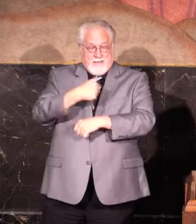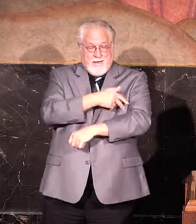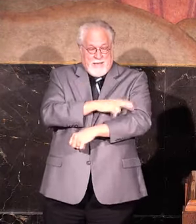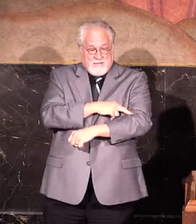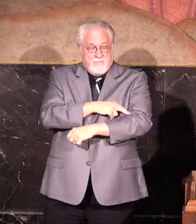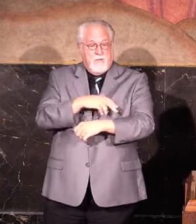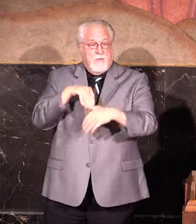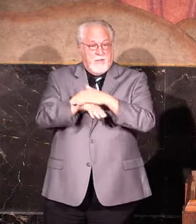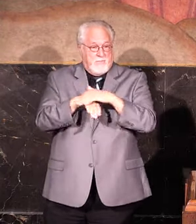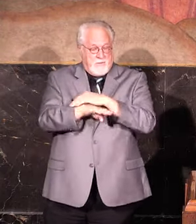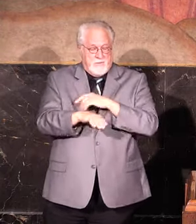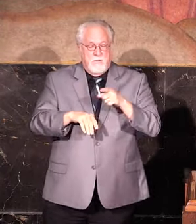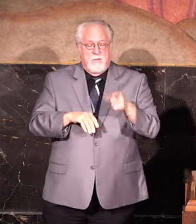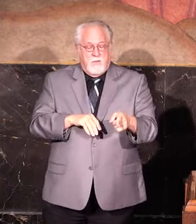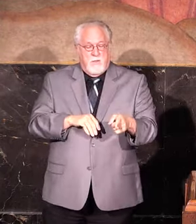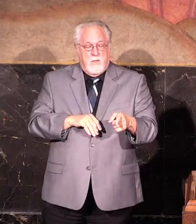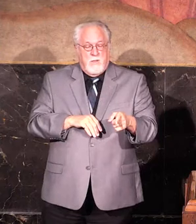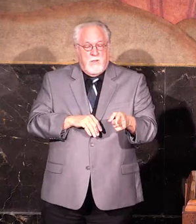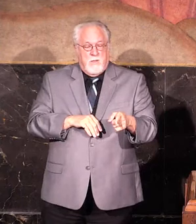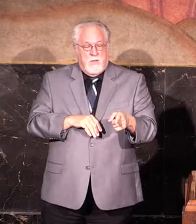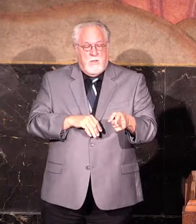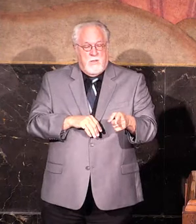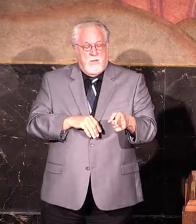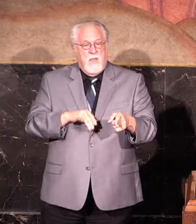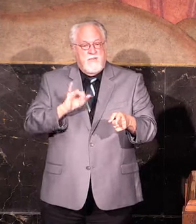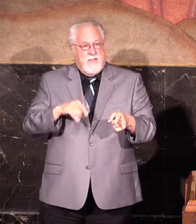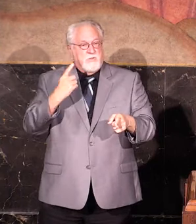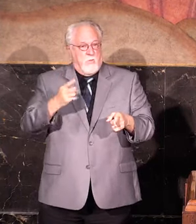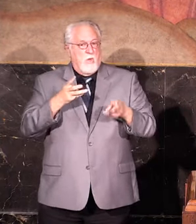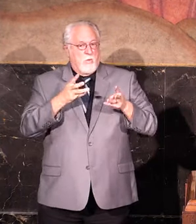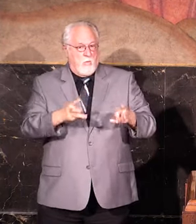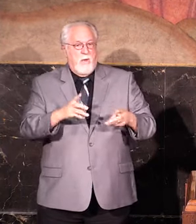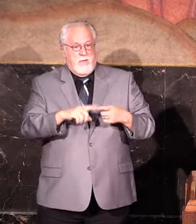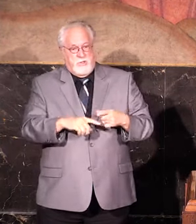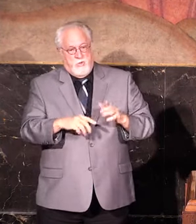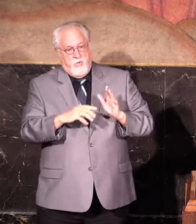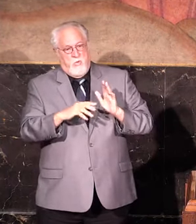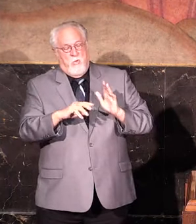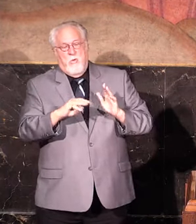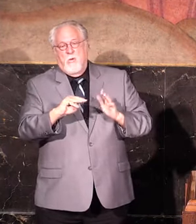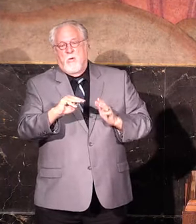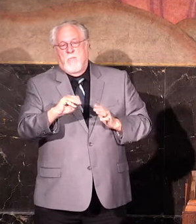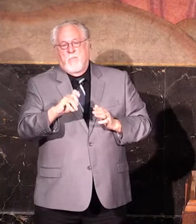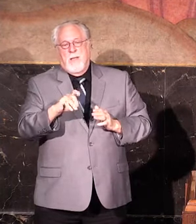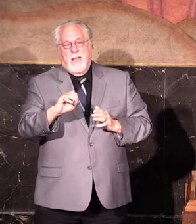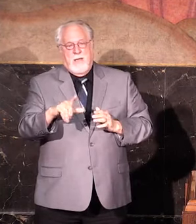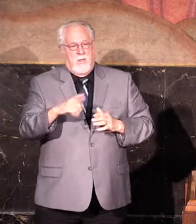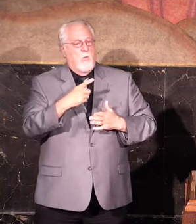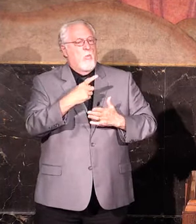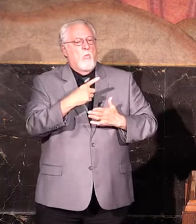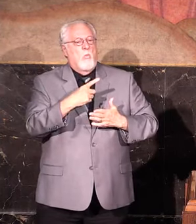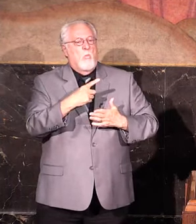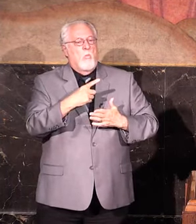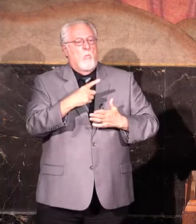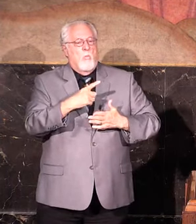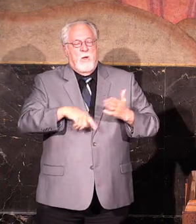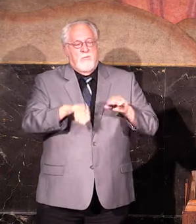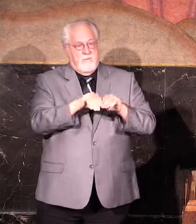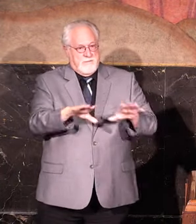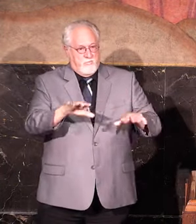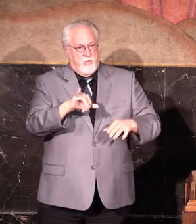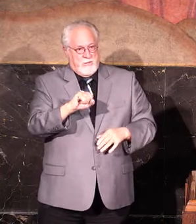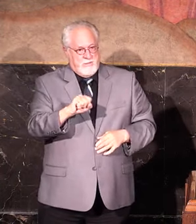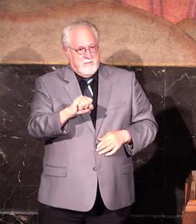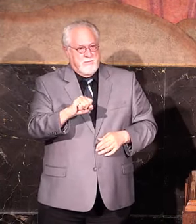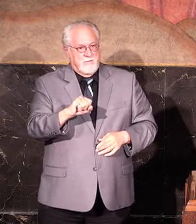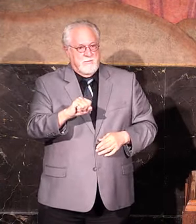rapidly, as we pointed out, which that's one of the ways that we model what the rate of spread is,